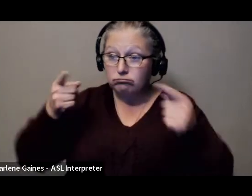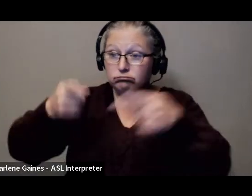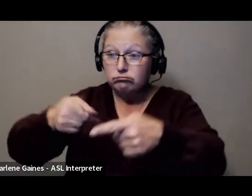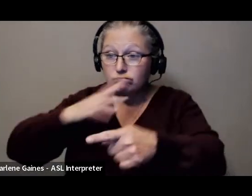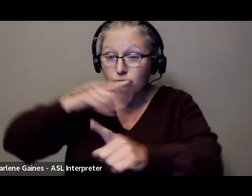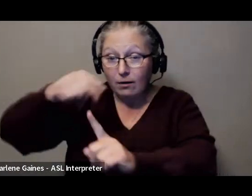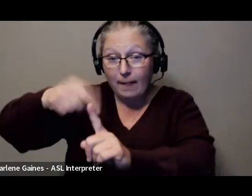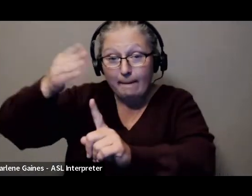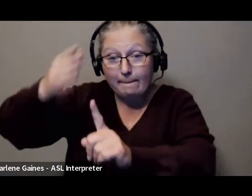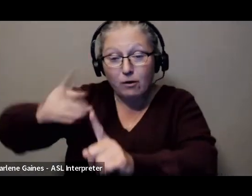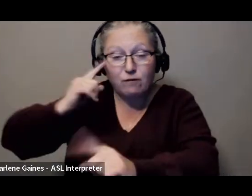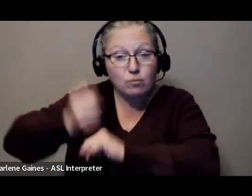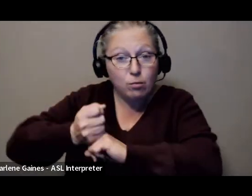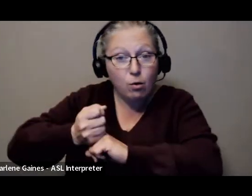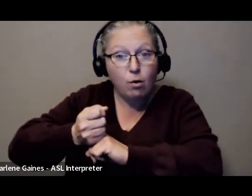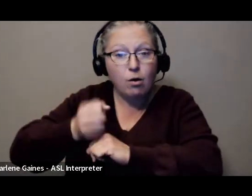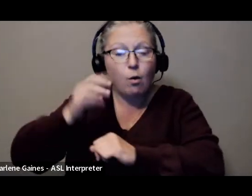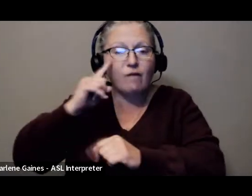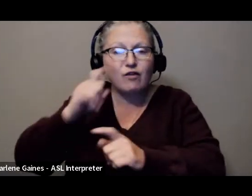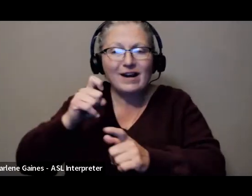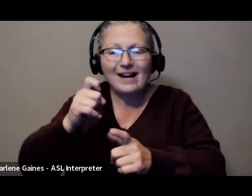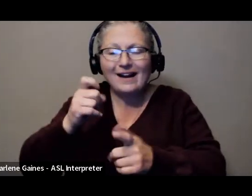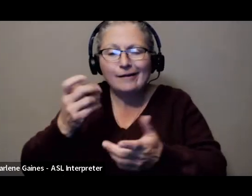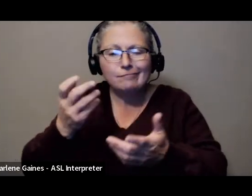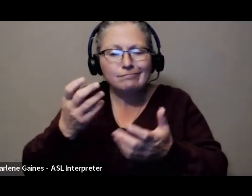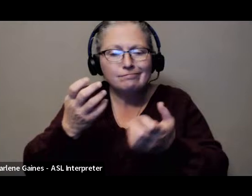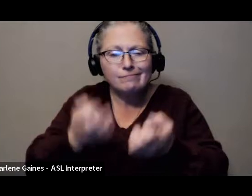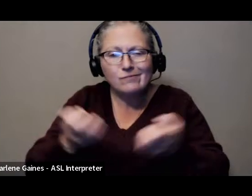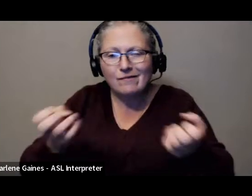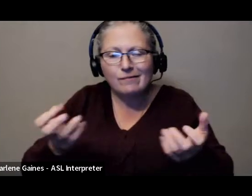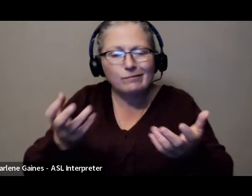support, for advice?